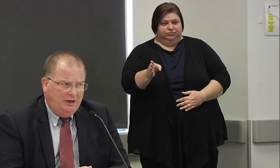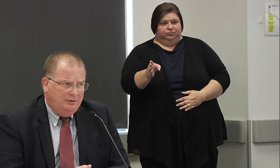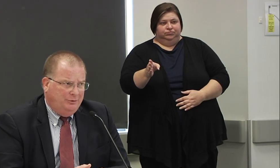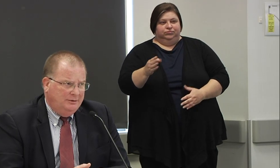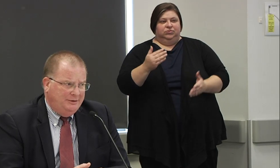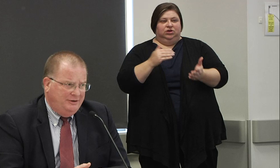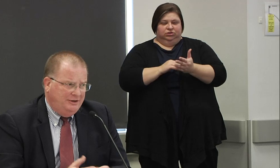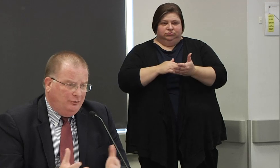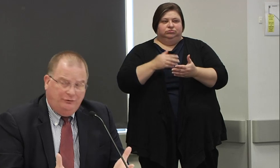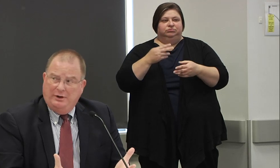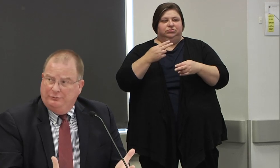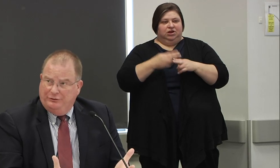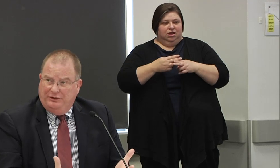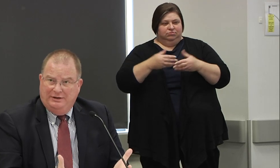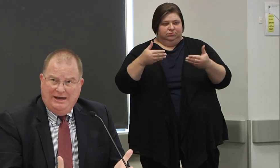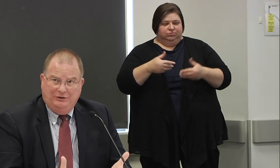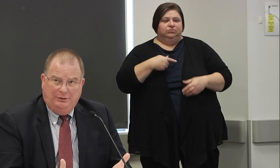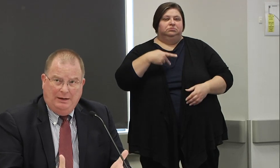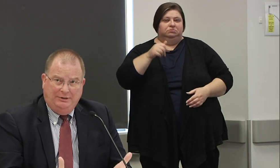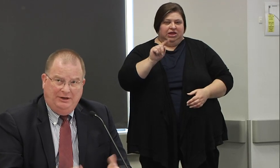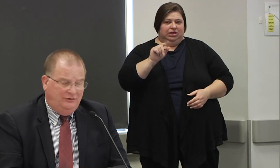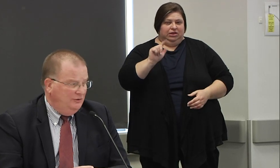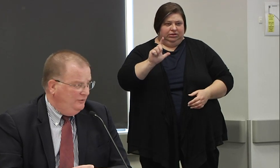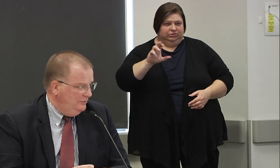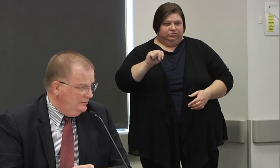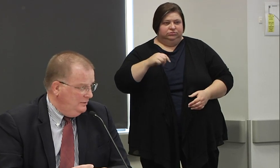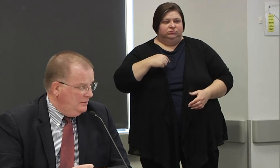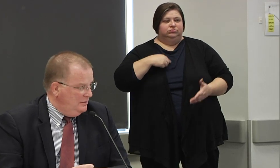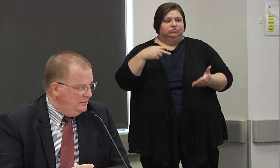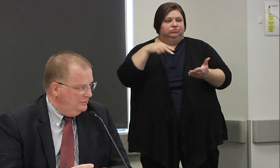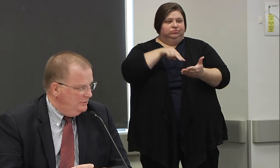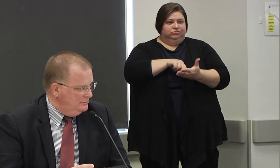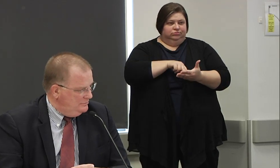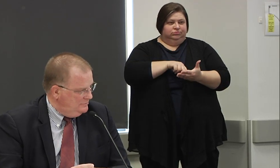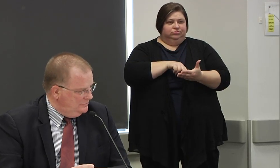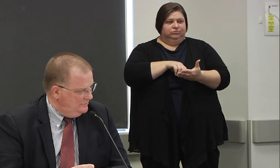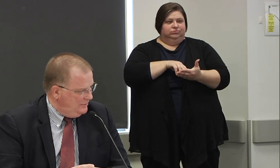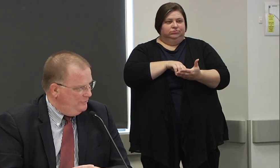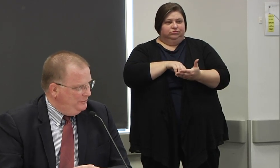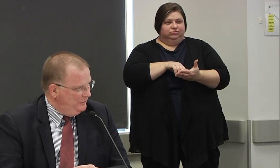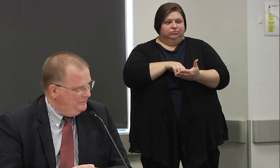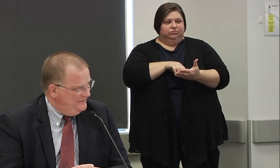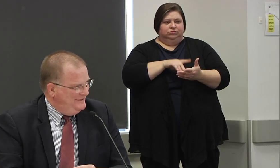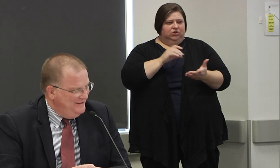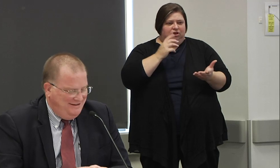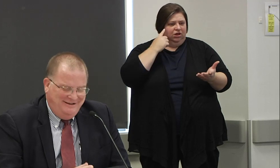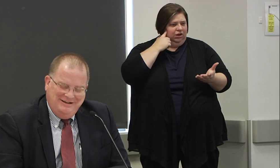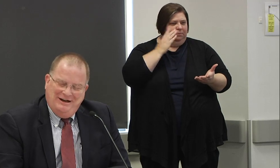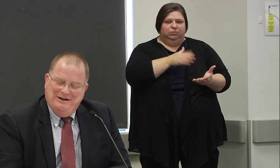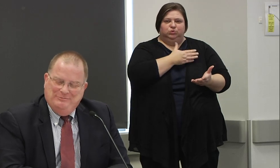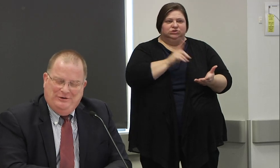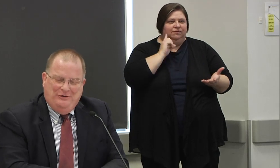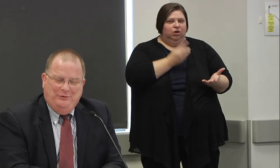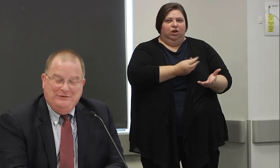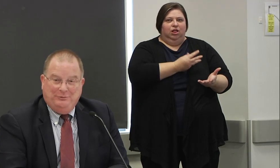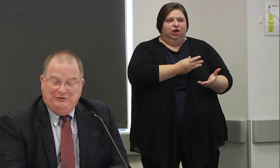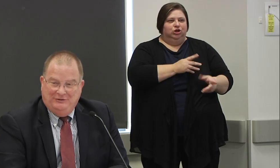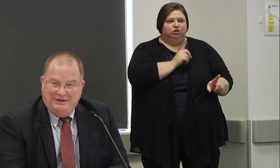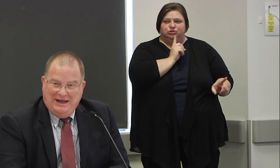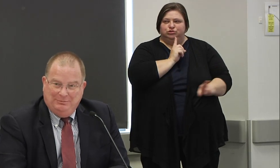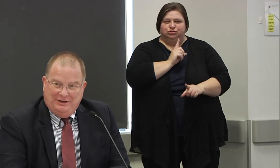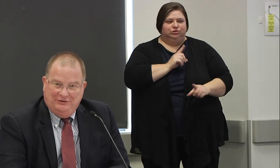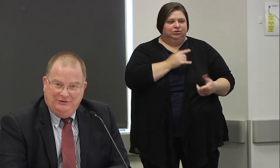we look at the preliminary data, of course, we haven't received any actual applications. Oh, no. Oh, there we go. We've not received